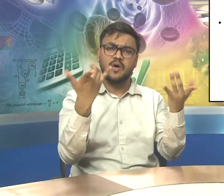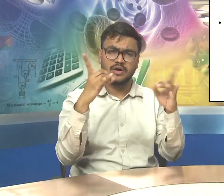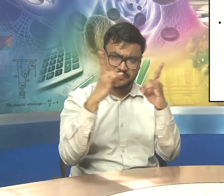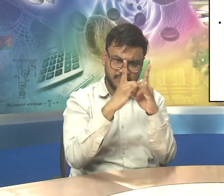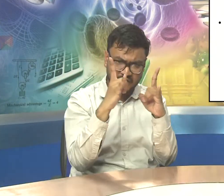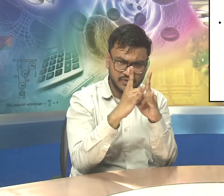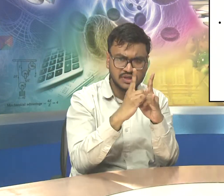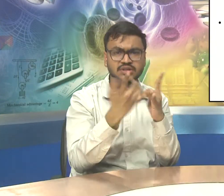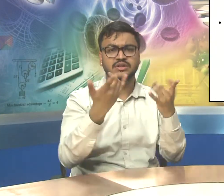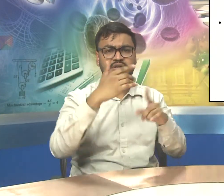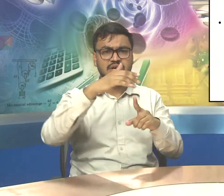life.